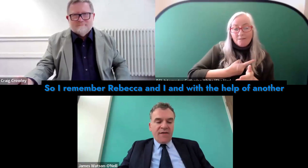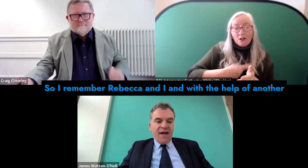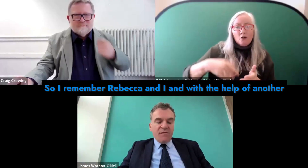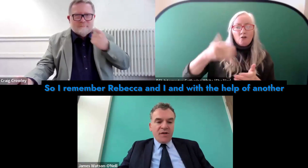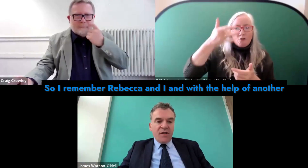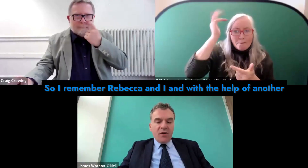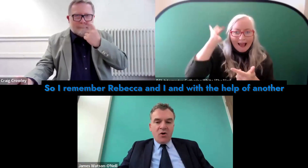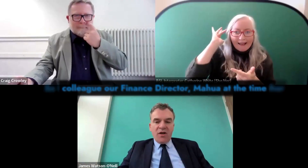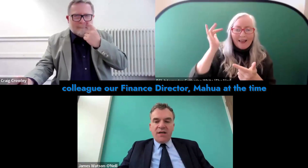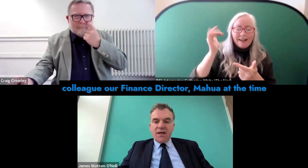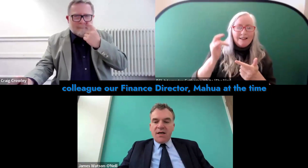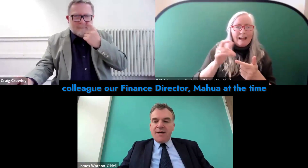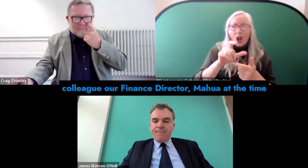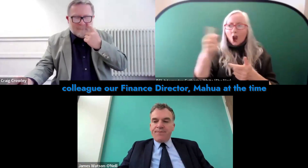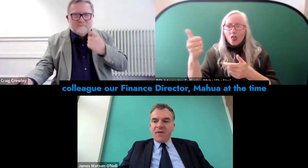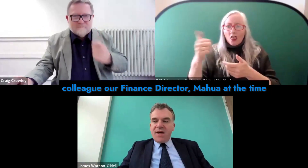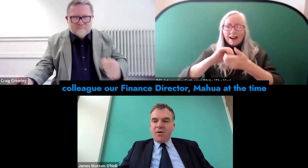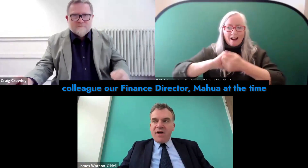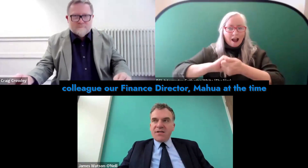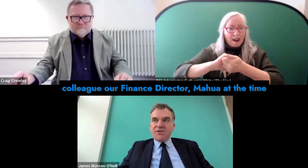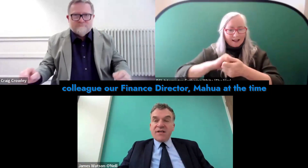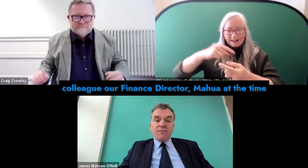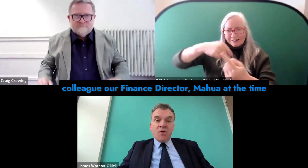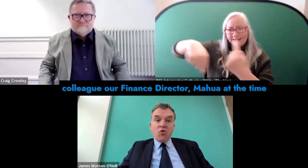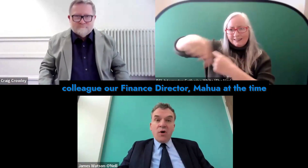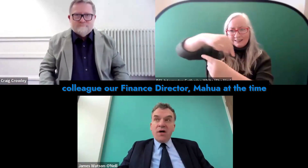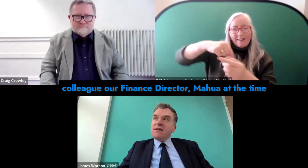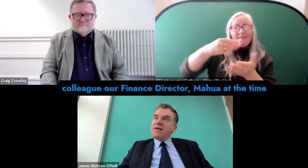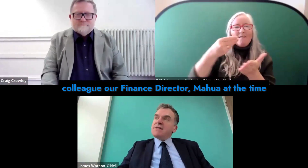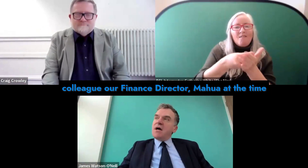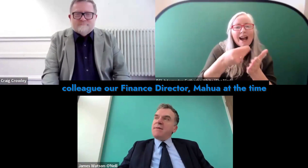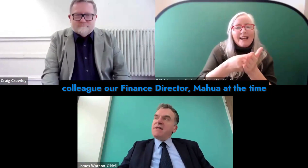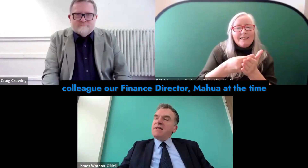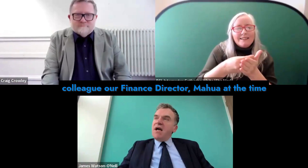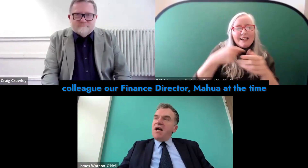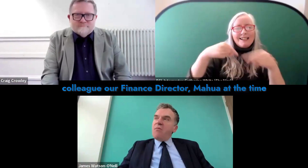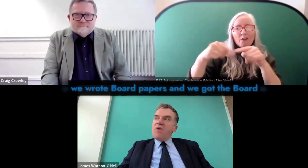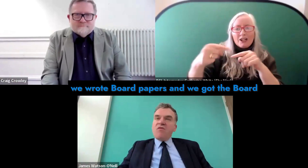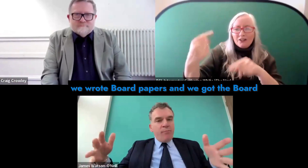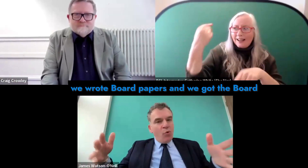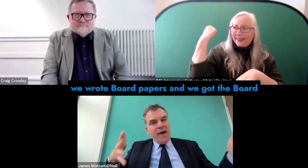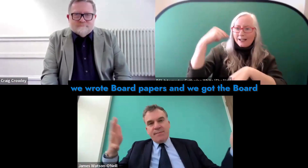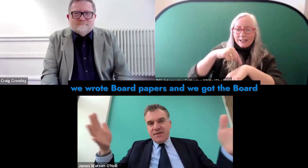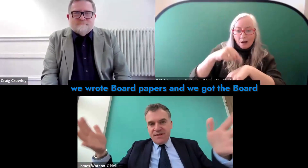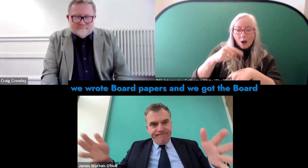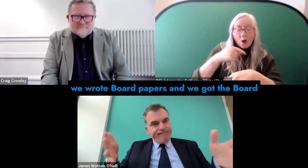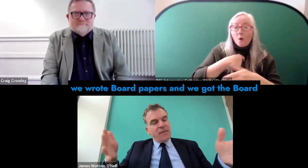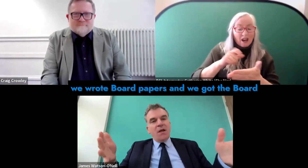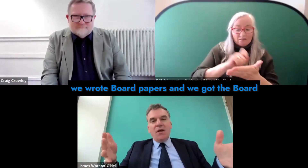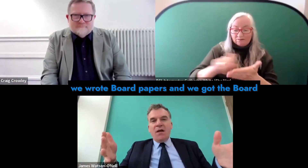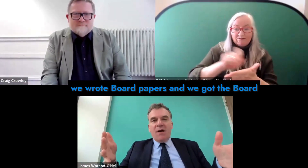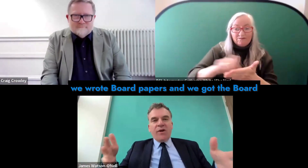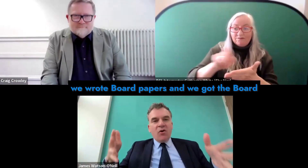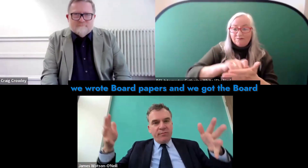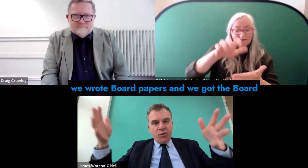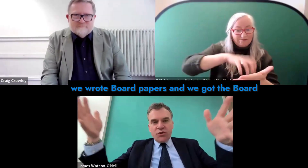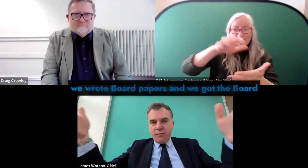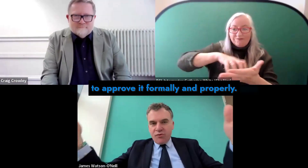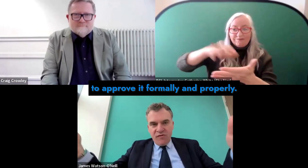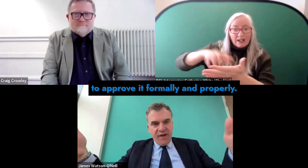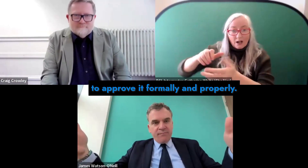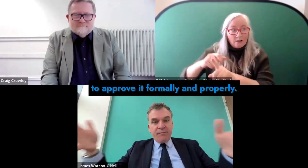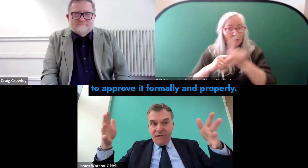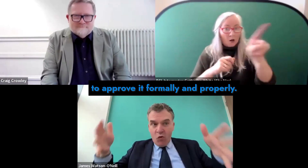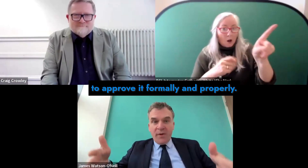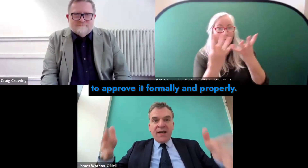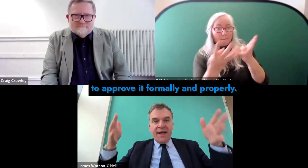the help of another colleague, our finance director, Mahua, at the time, we wrote board papers, and we got the board